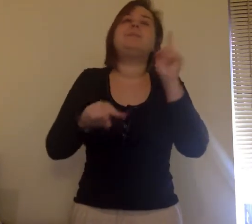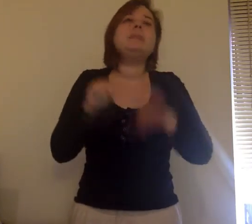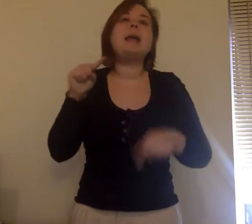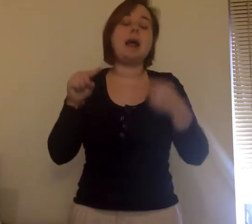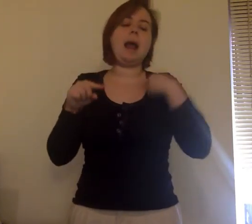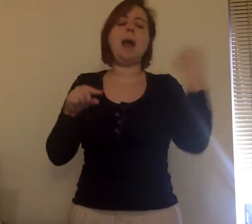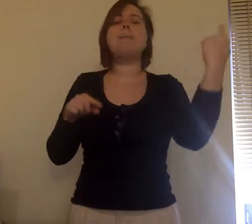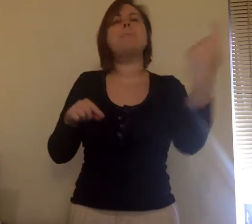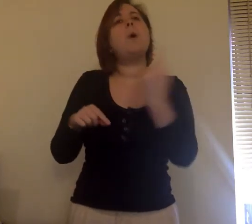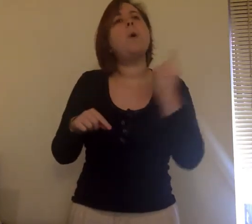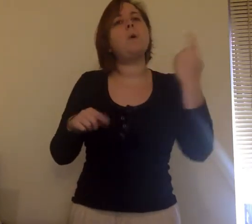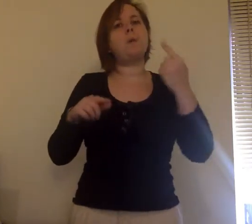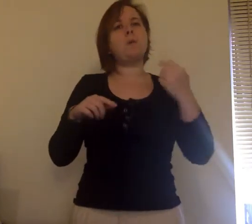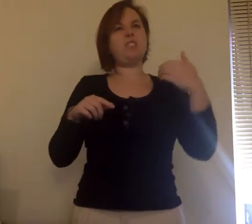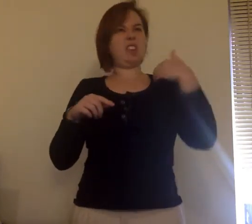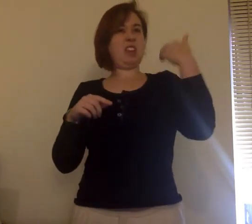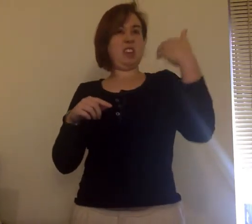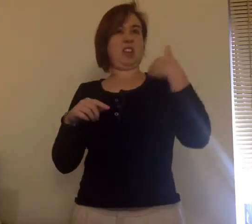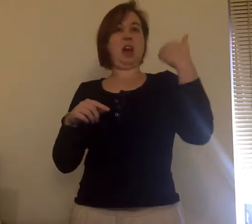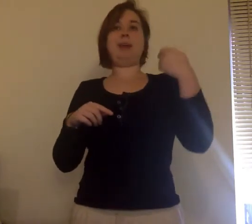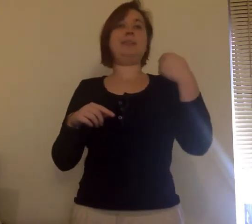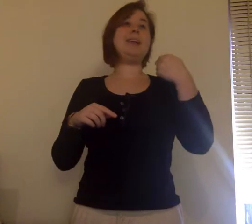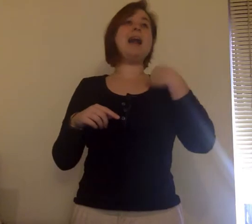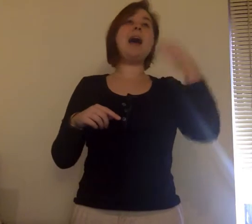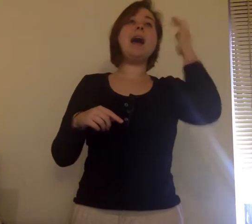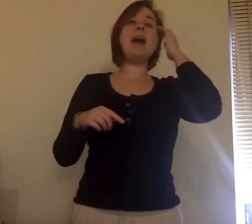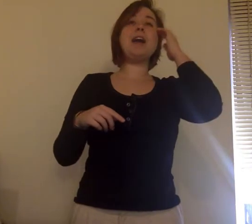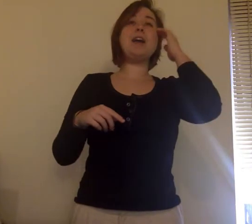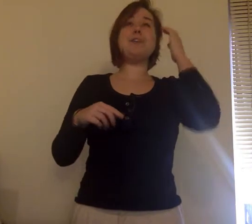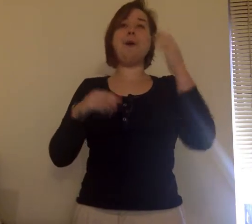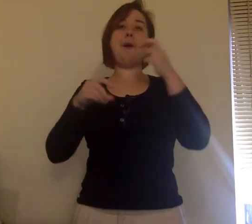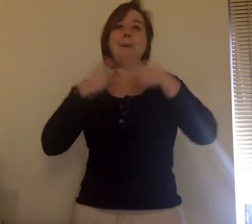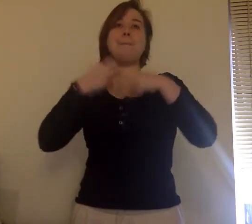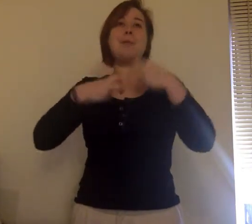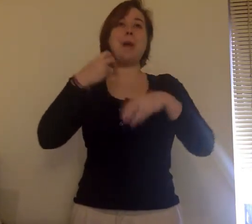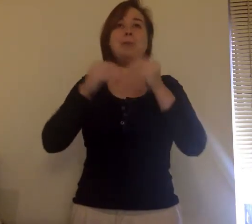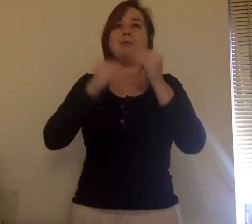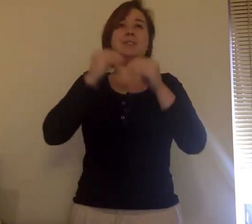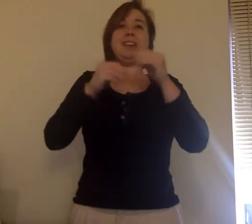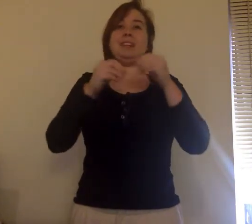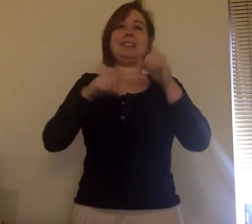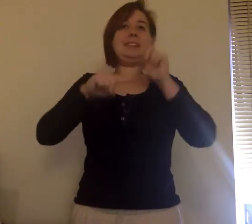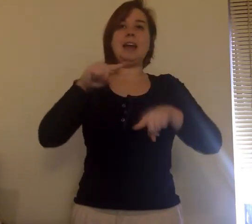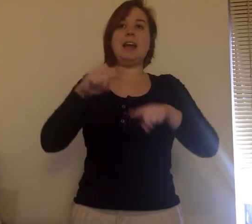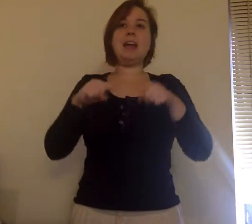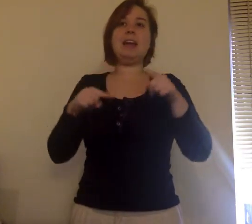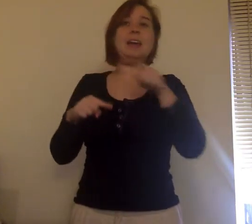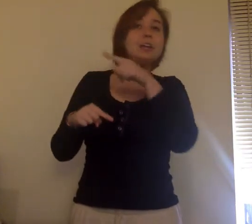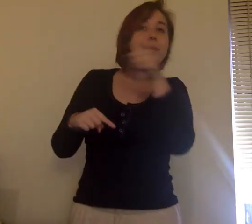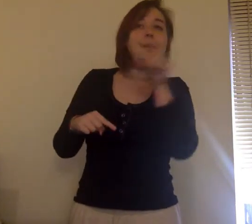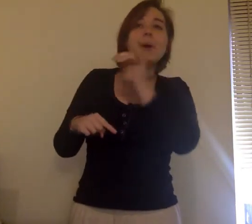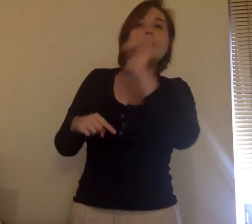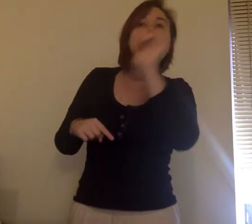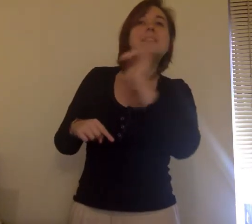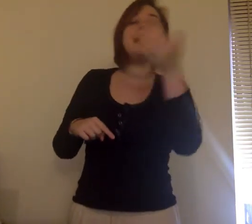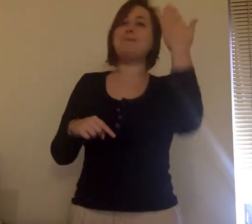you. You don't know how to fix the holes in our ozone layer. You don't know how to bring the salmon back